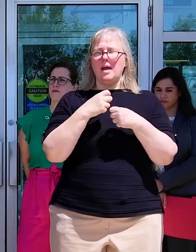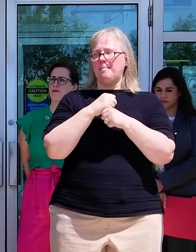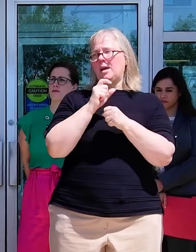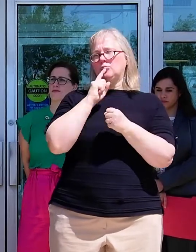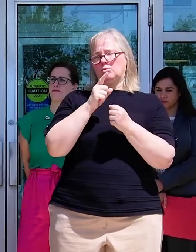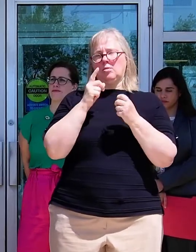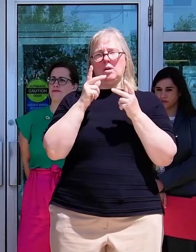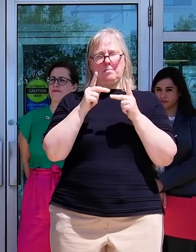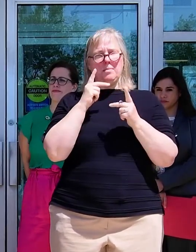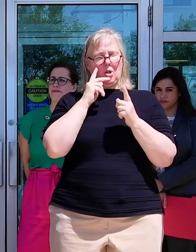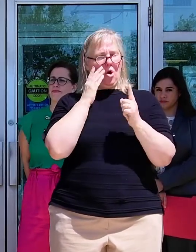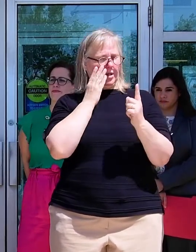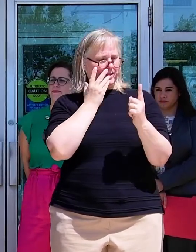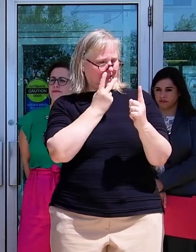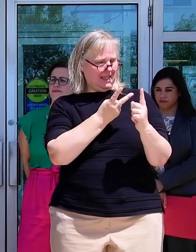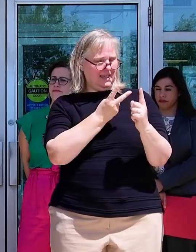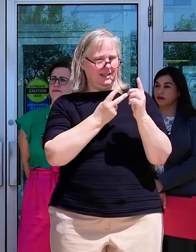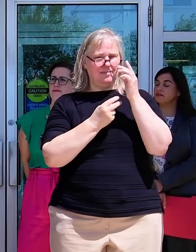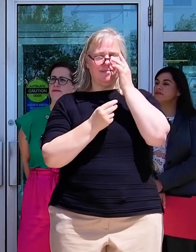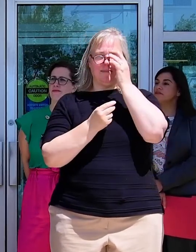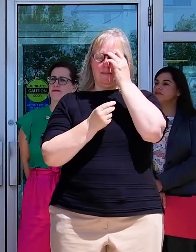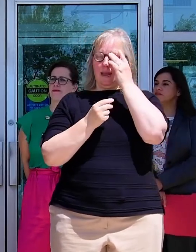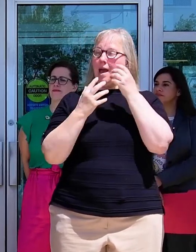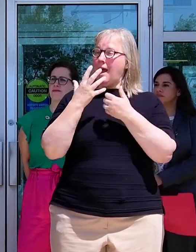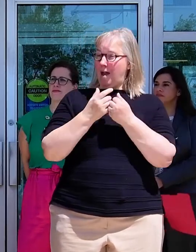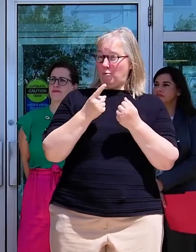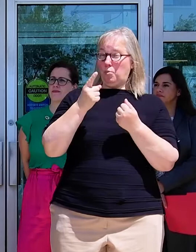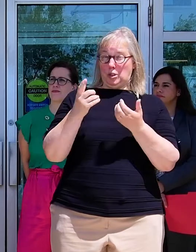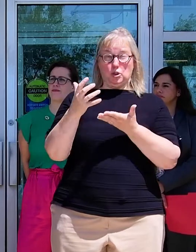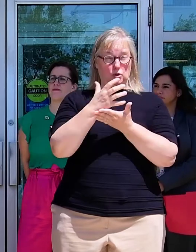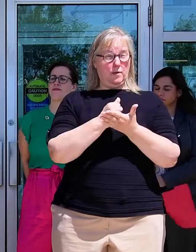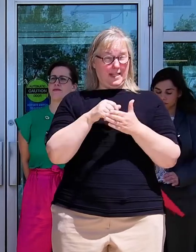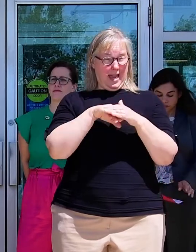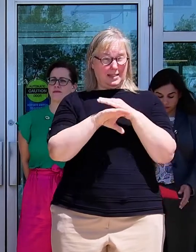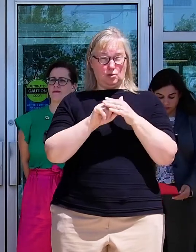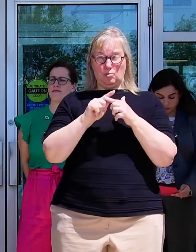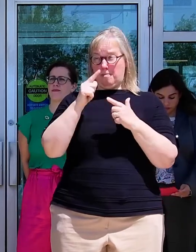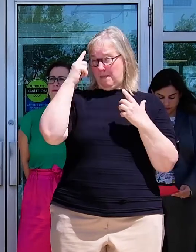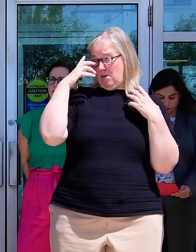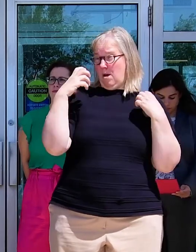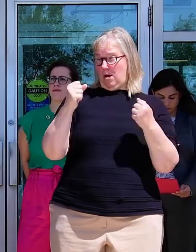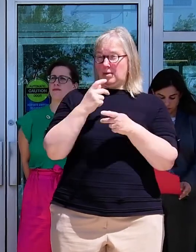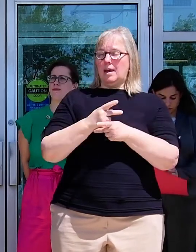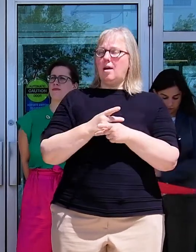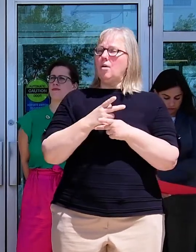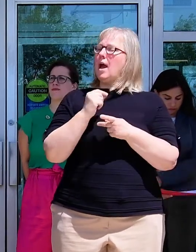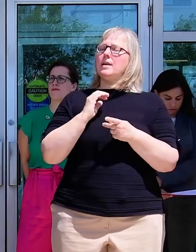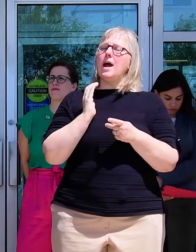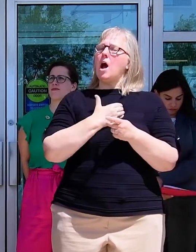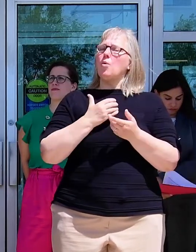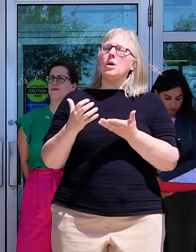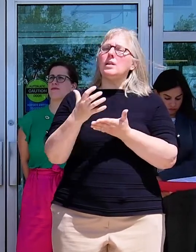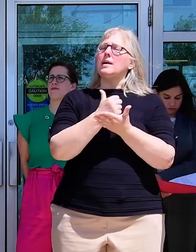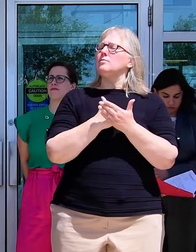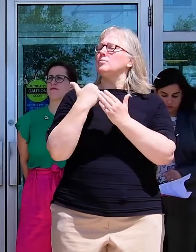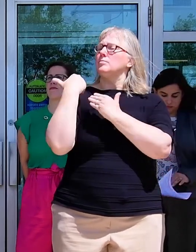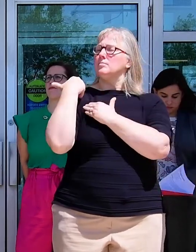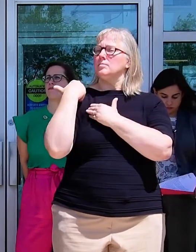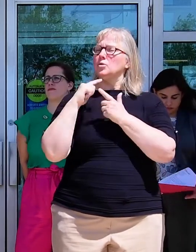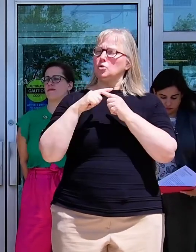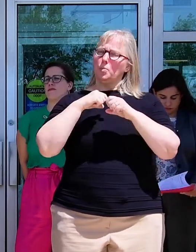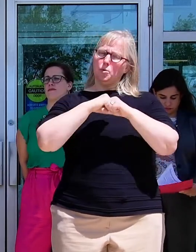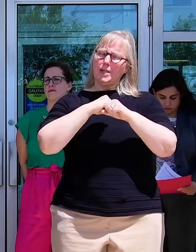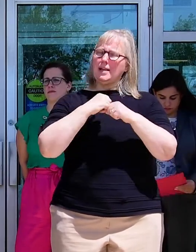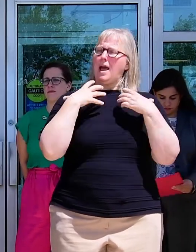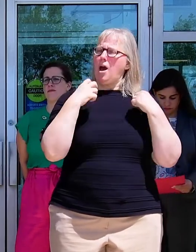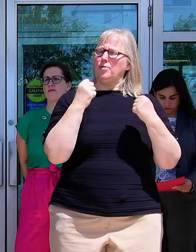seen. Everyone deserves access to mental health care. And it's our collective responsibility to protect